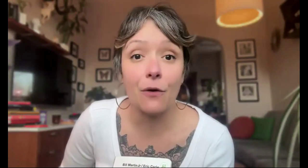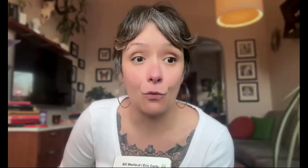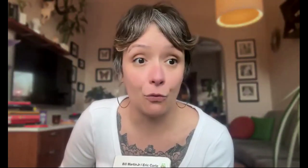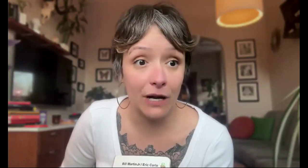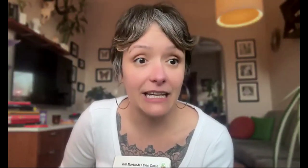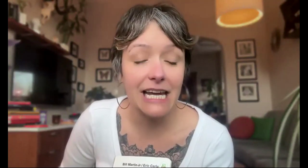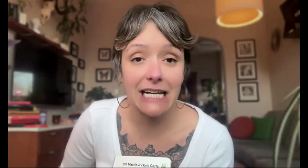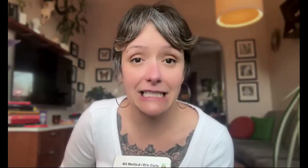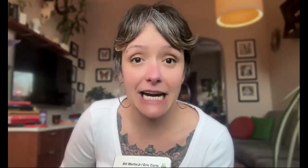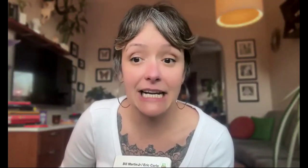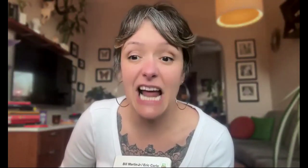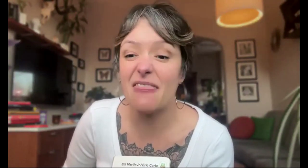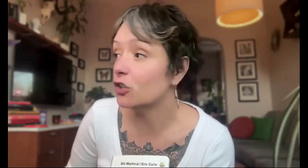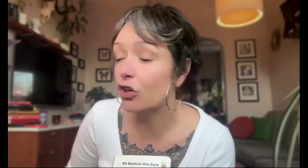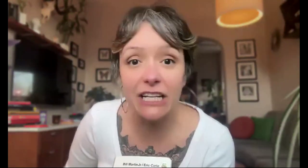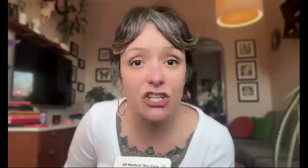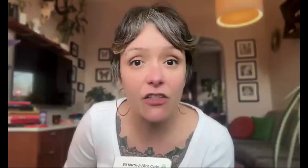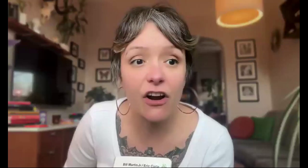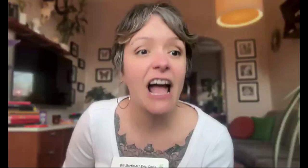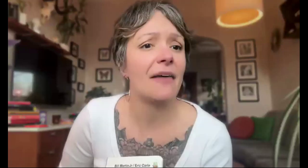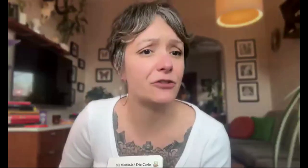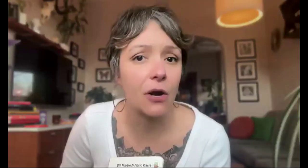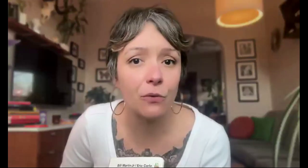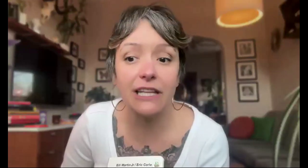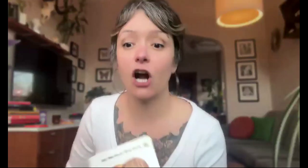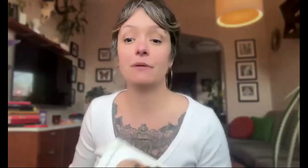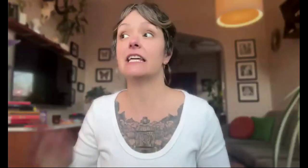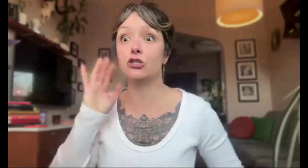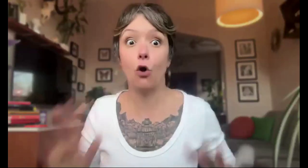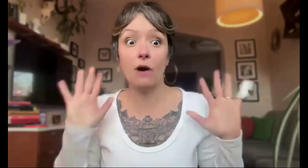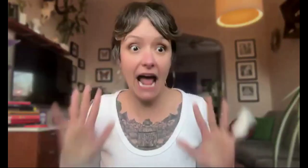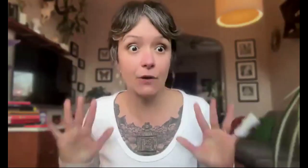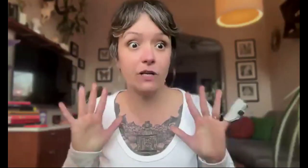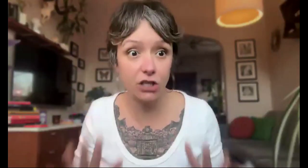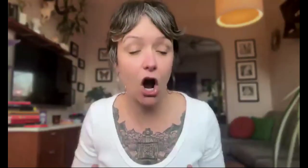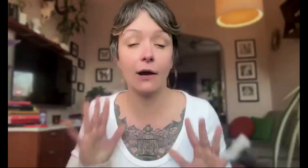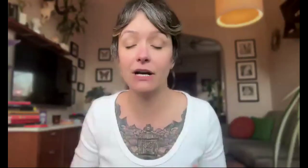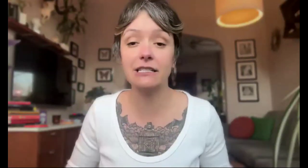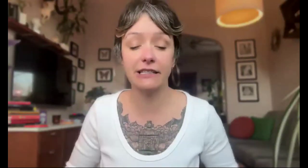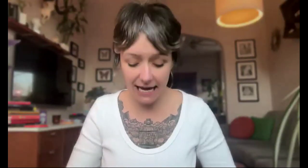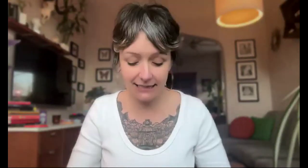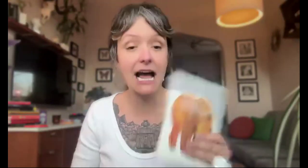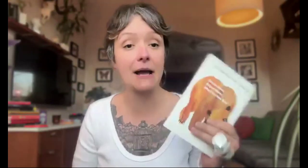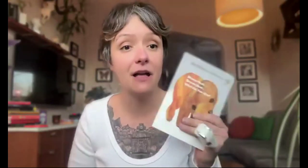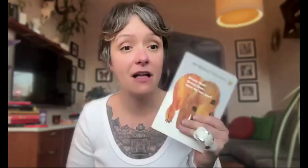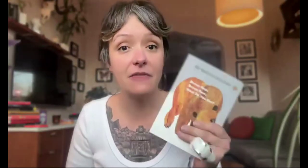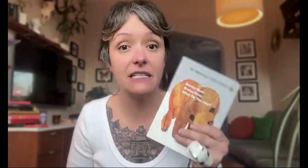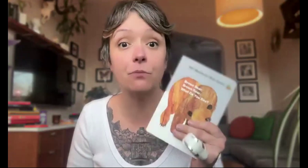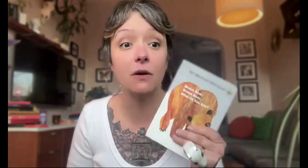get really excited and they look at each other and they try really hard because they don't want anyone to talk. And when is the last time this book